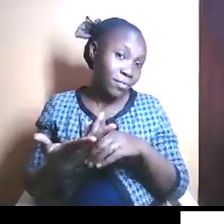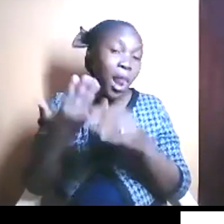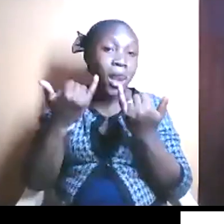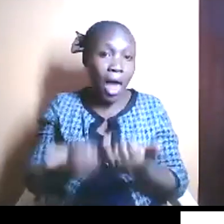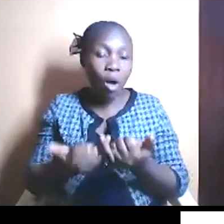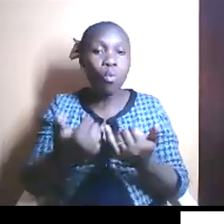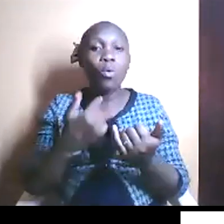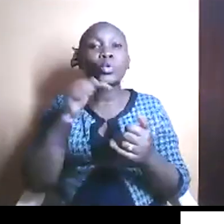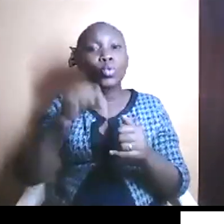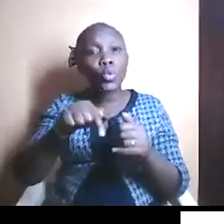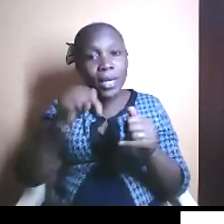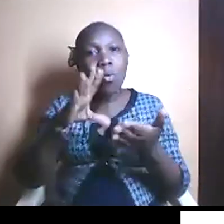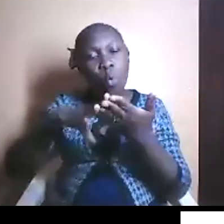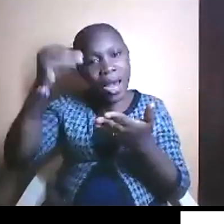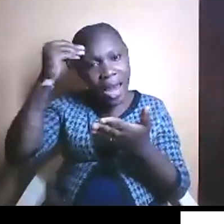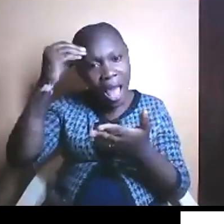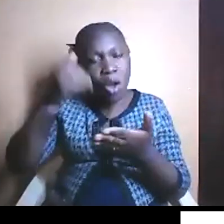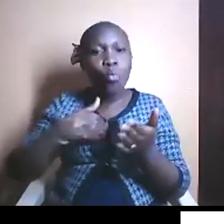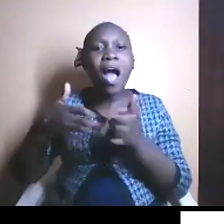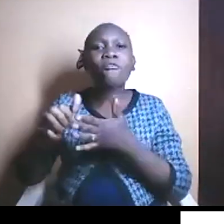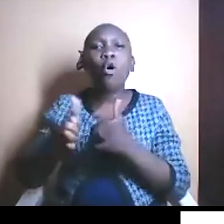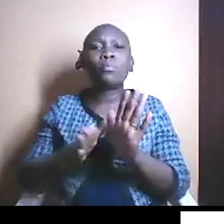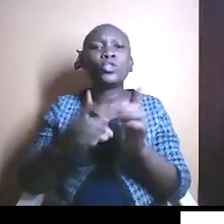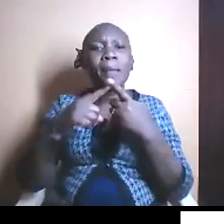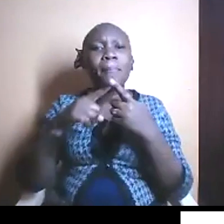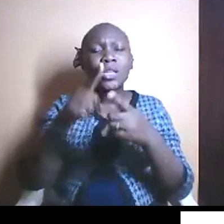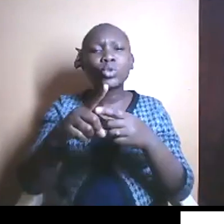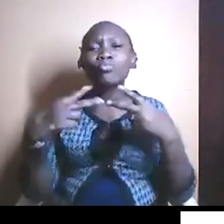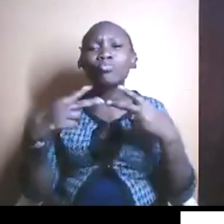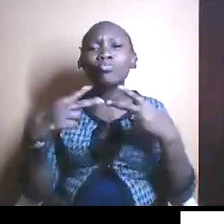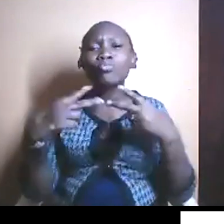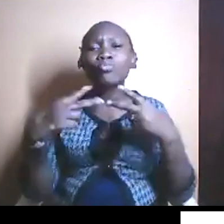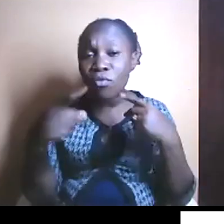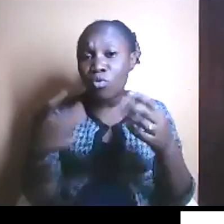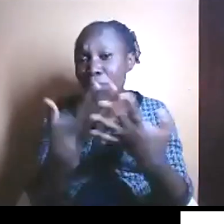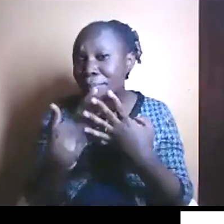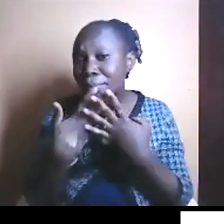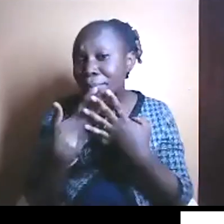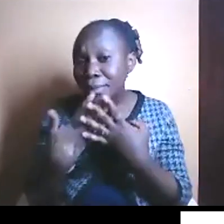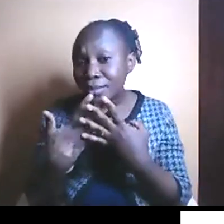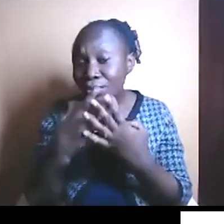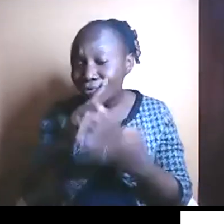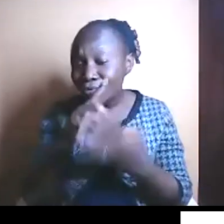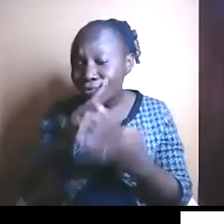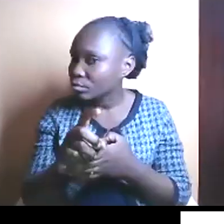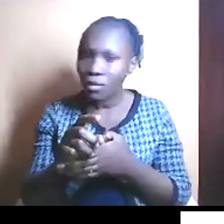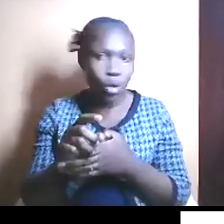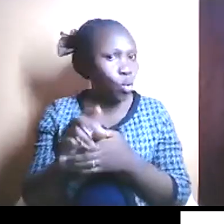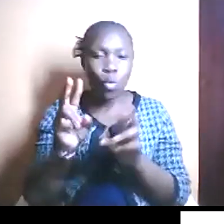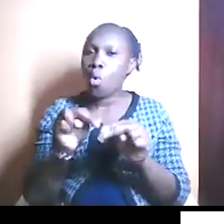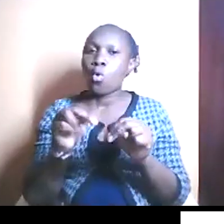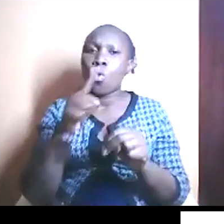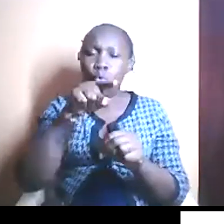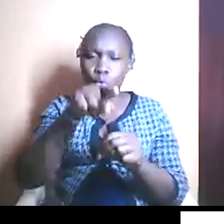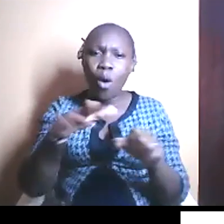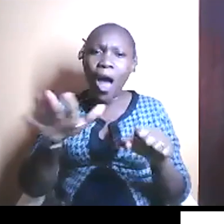options. Unless, of course, you're a slave or a prisoner, which I don't think we are talking about here. We are talking about you being a full citizen.